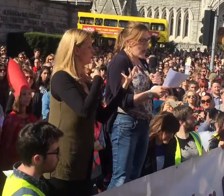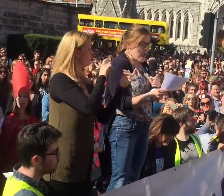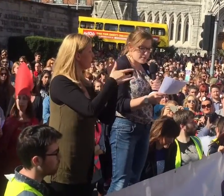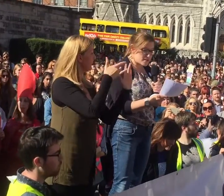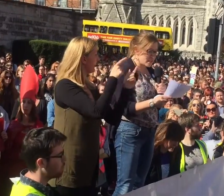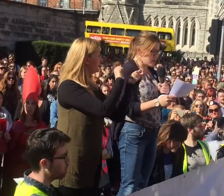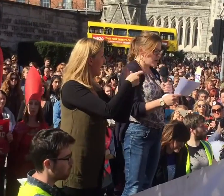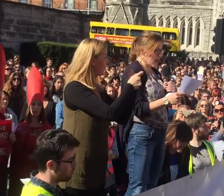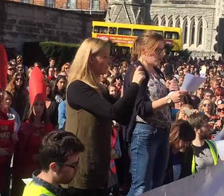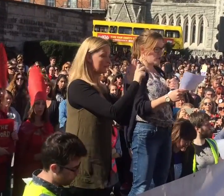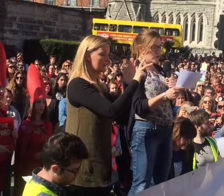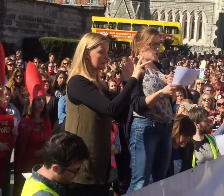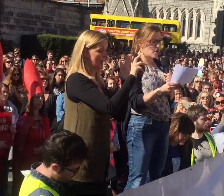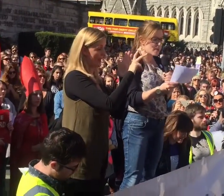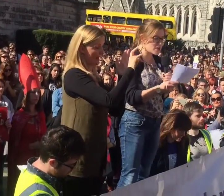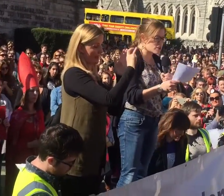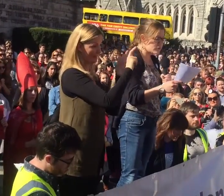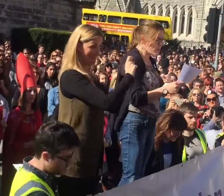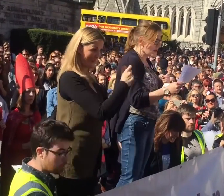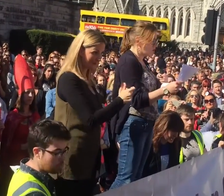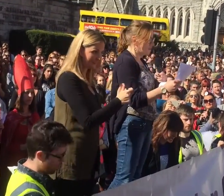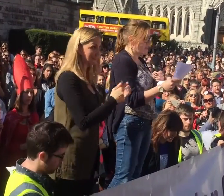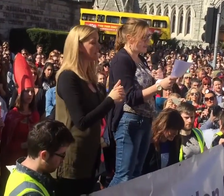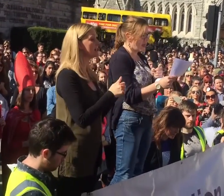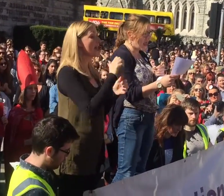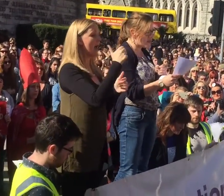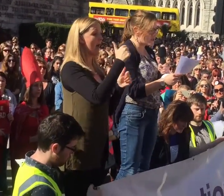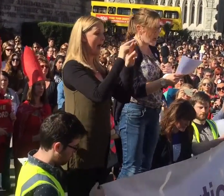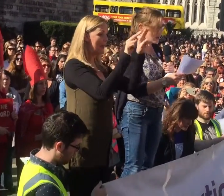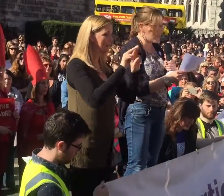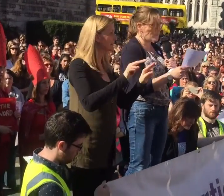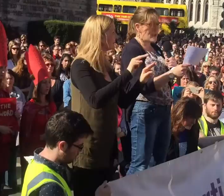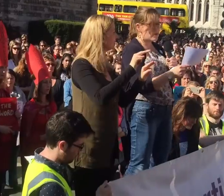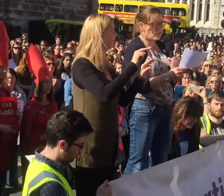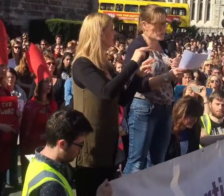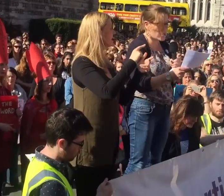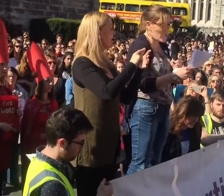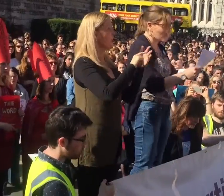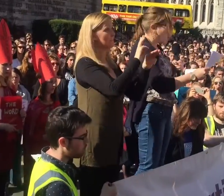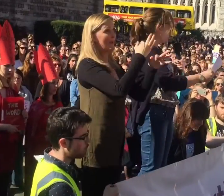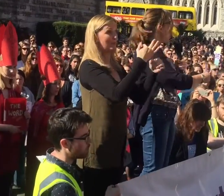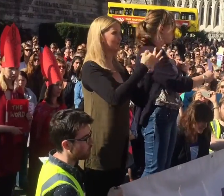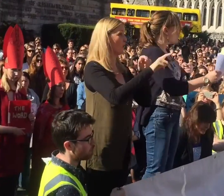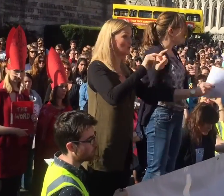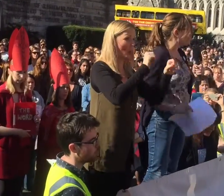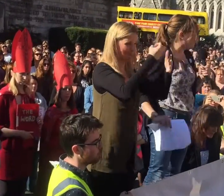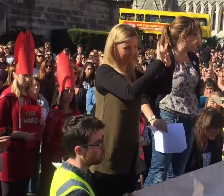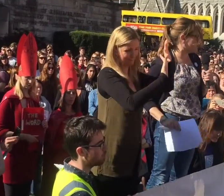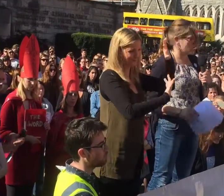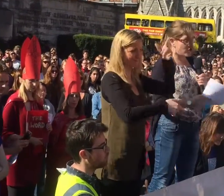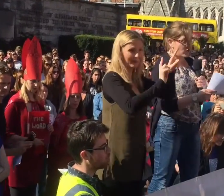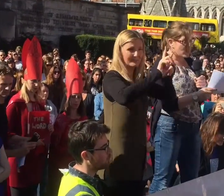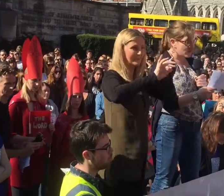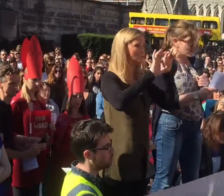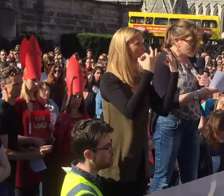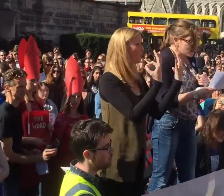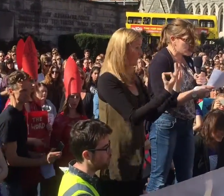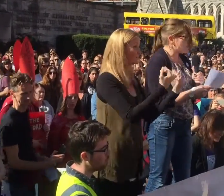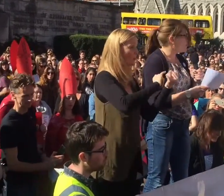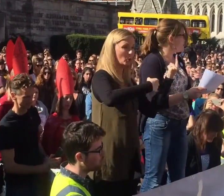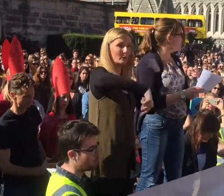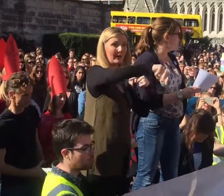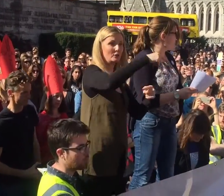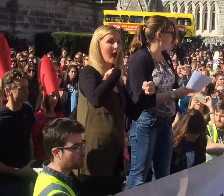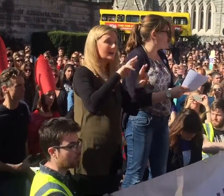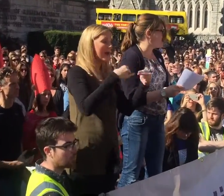Amendment, Amnesty International, Termination for Medical Reason, Ames Ireland, Parents for Choice, all the rest of you,